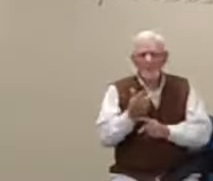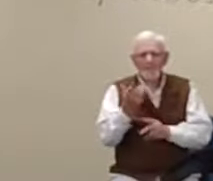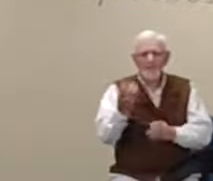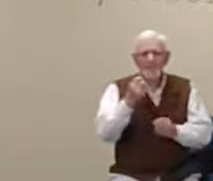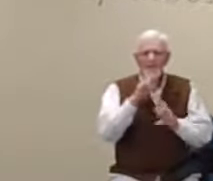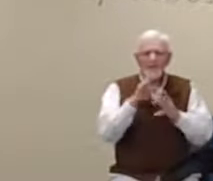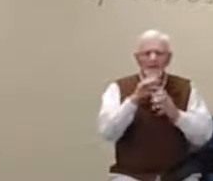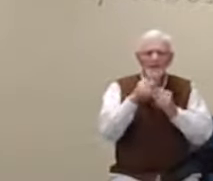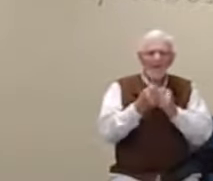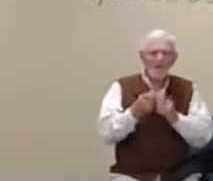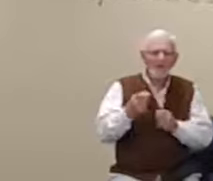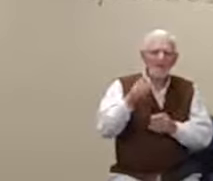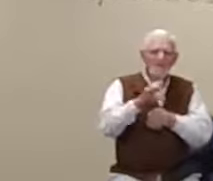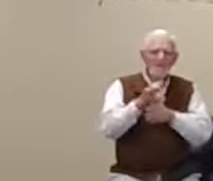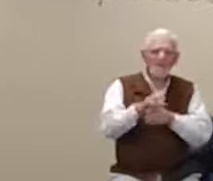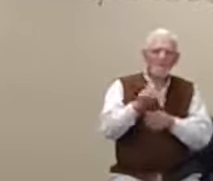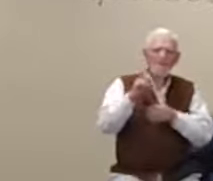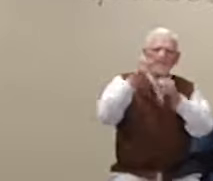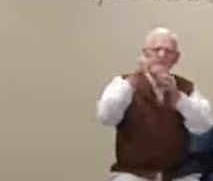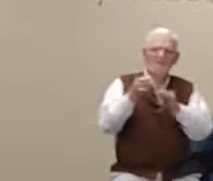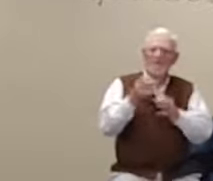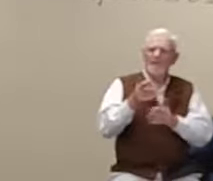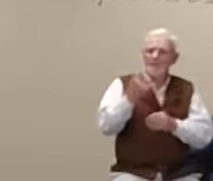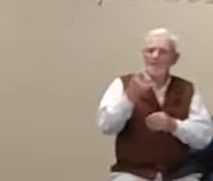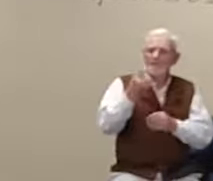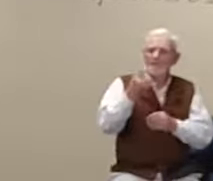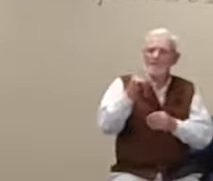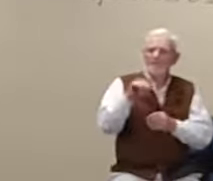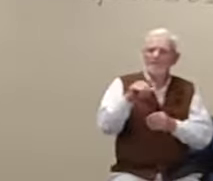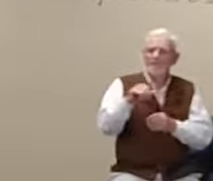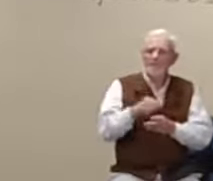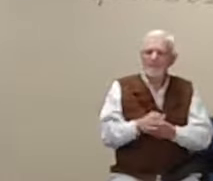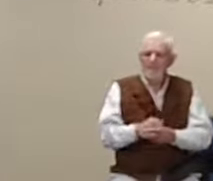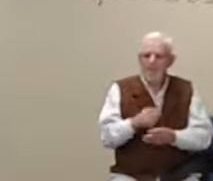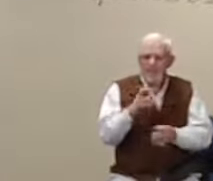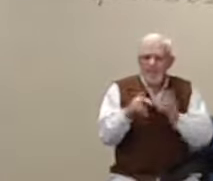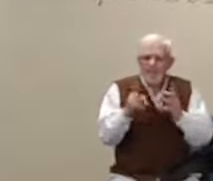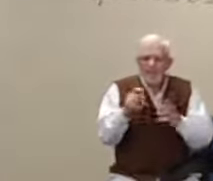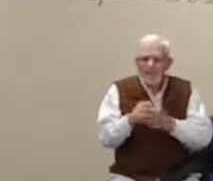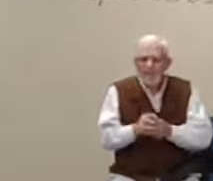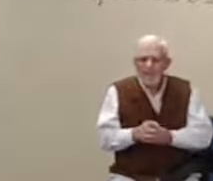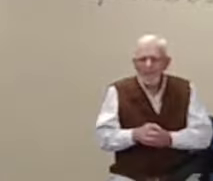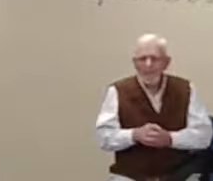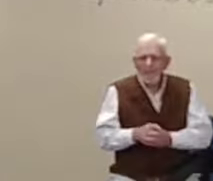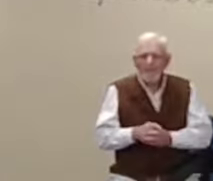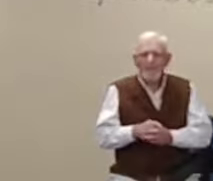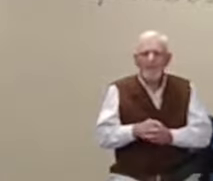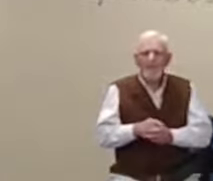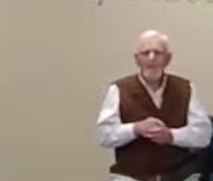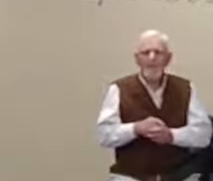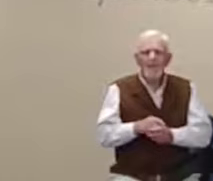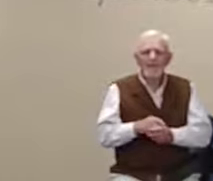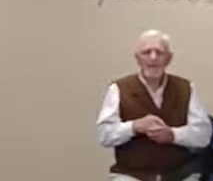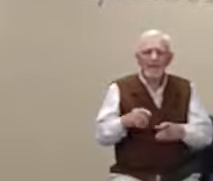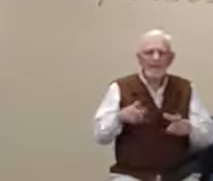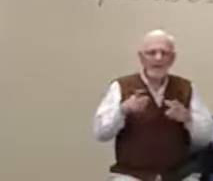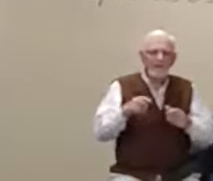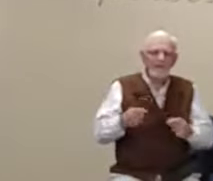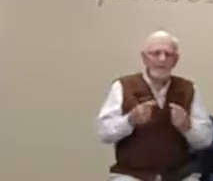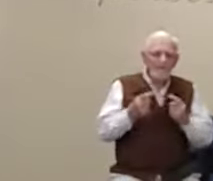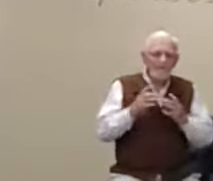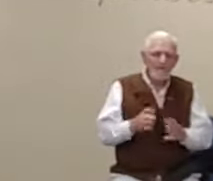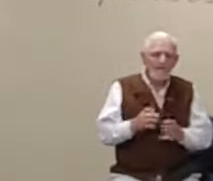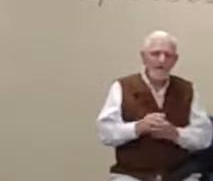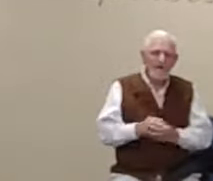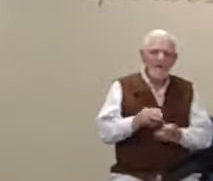about church discipline. Okay? Yes. People living wicked, they're living sinful, and they're a member